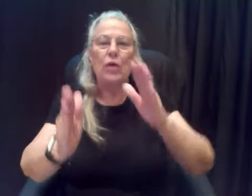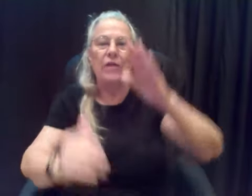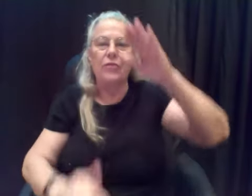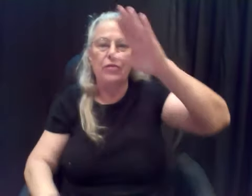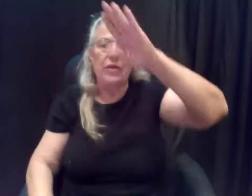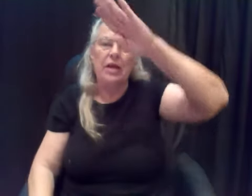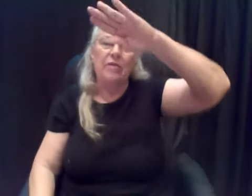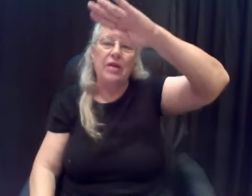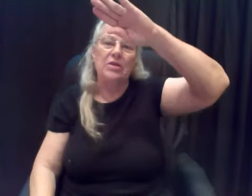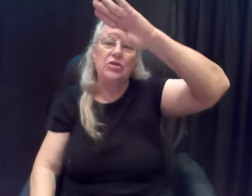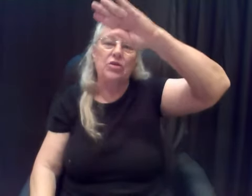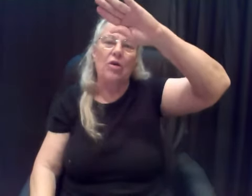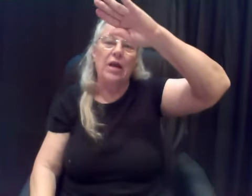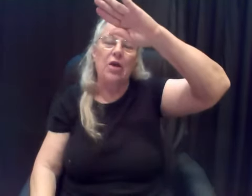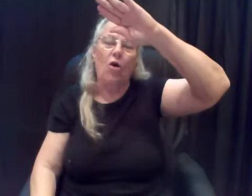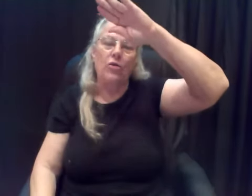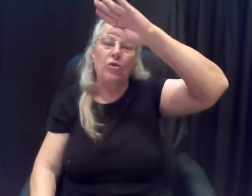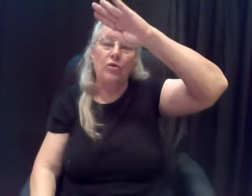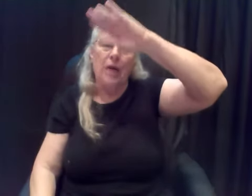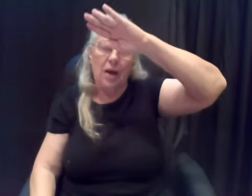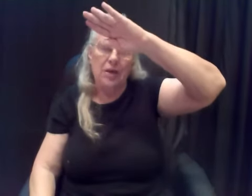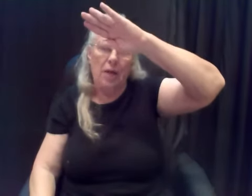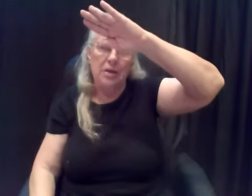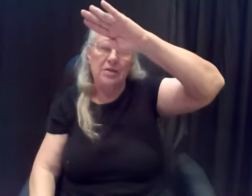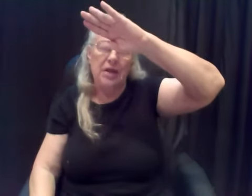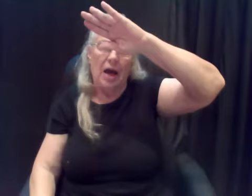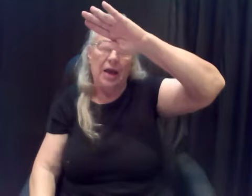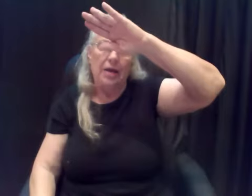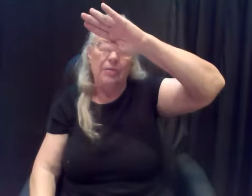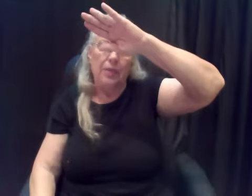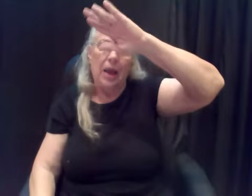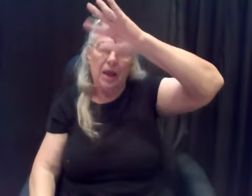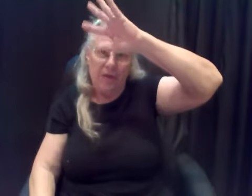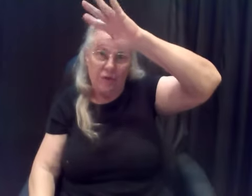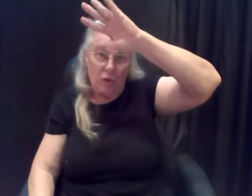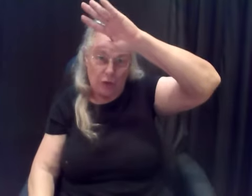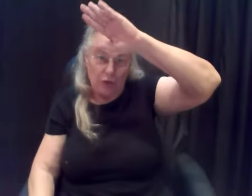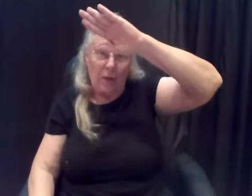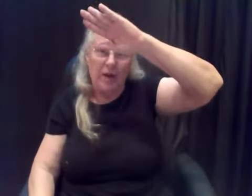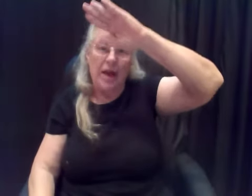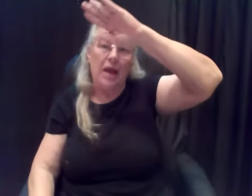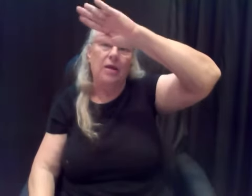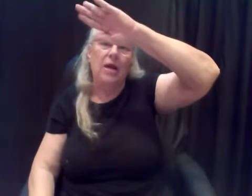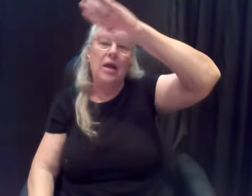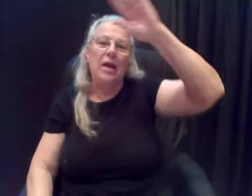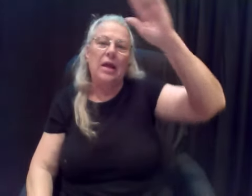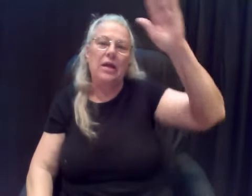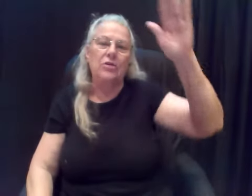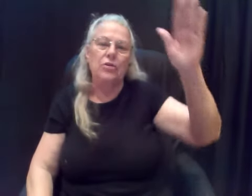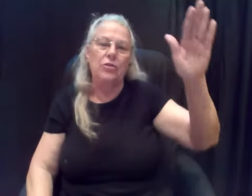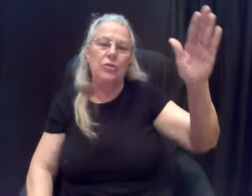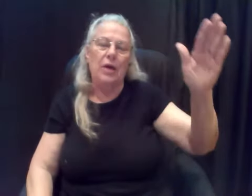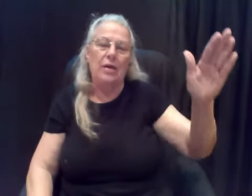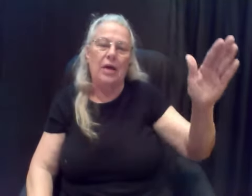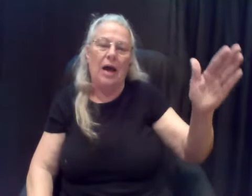you think of it as starting on your non-dominant side, even though your dominant hand, into